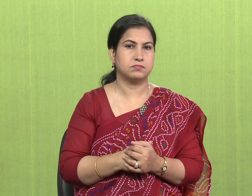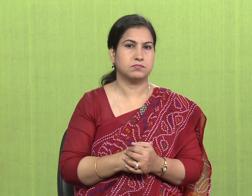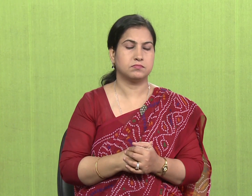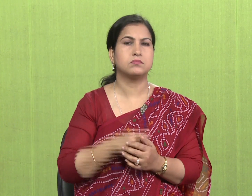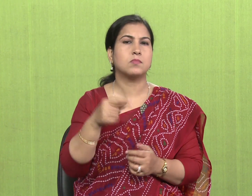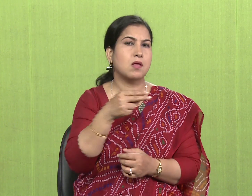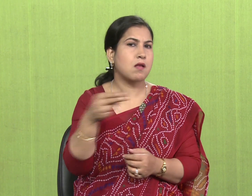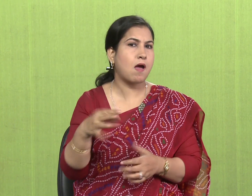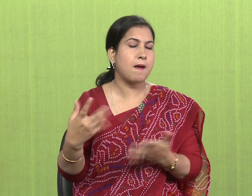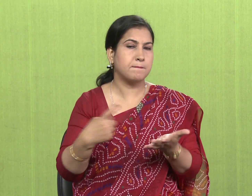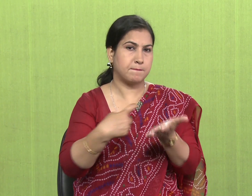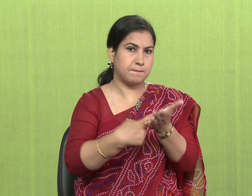named Rajendra Singh.